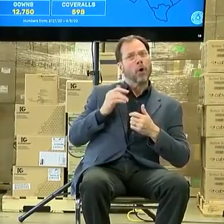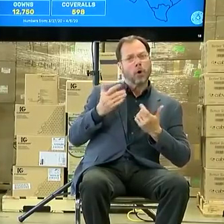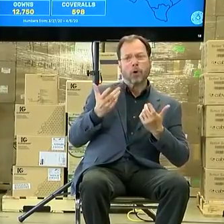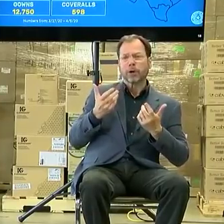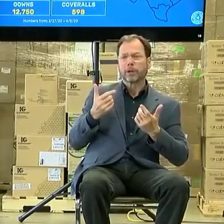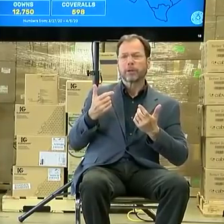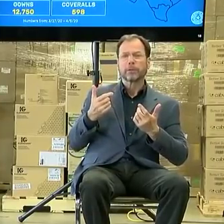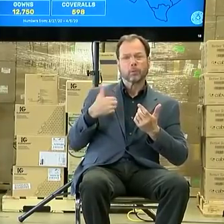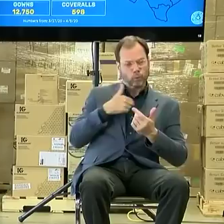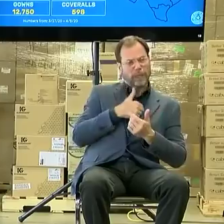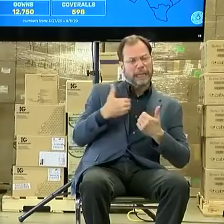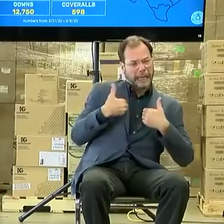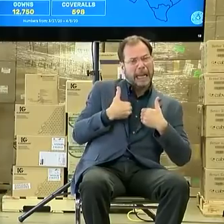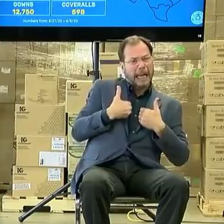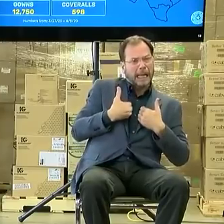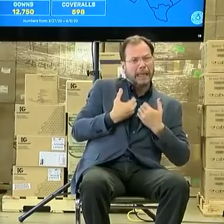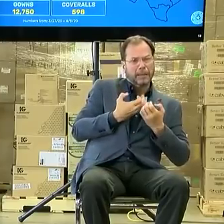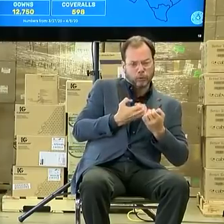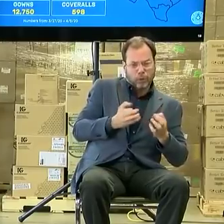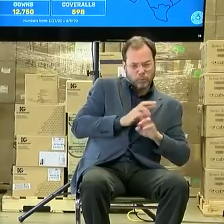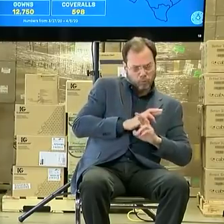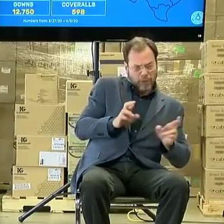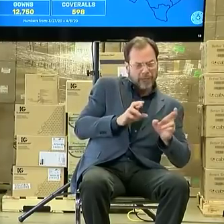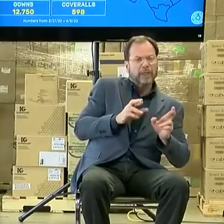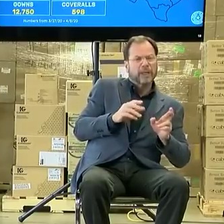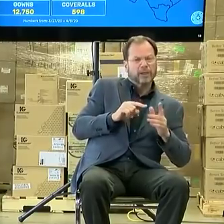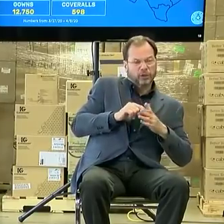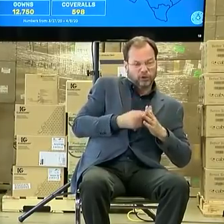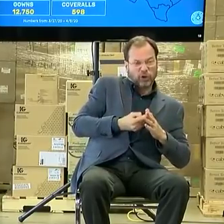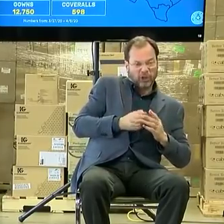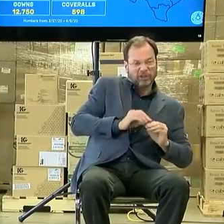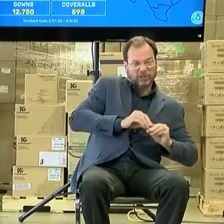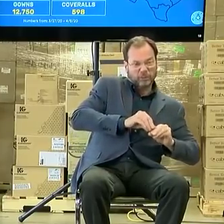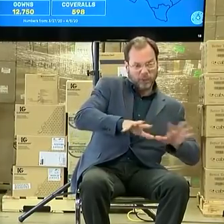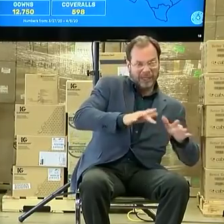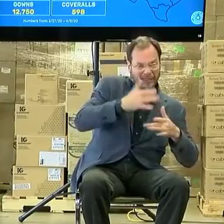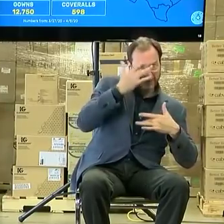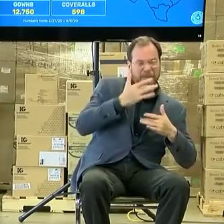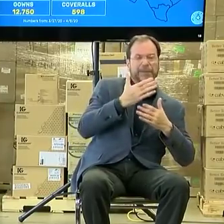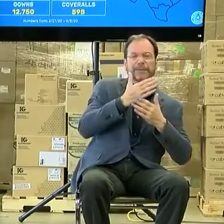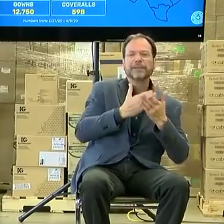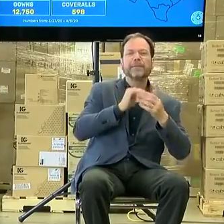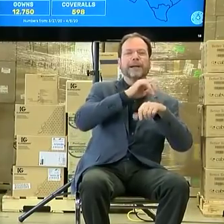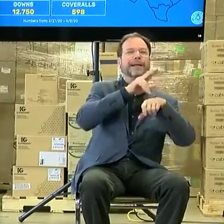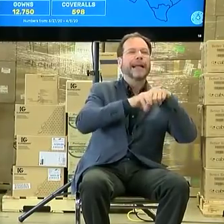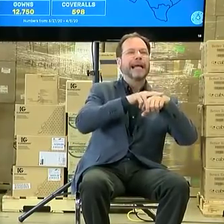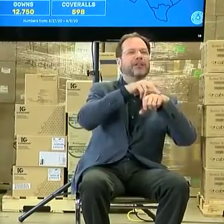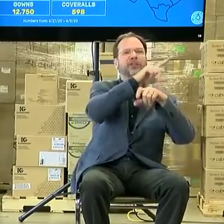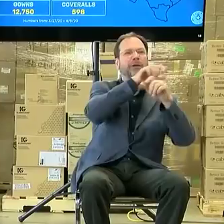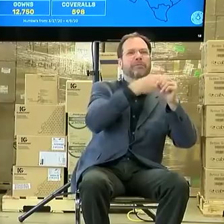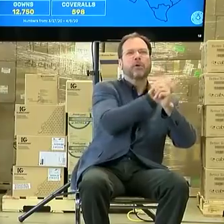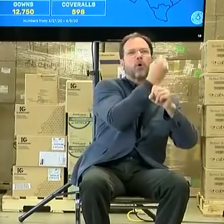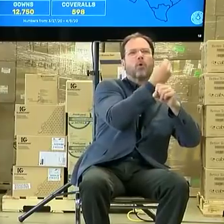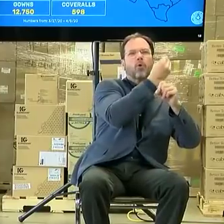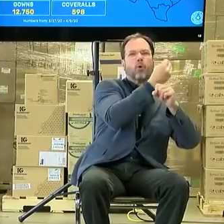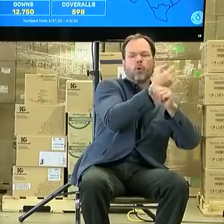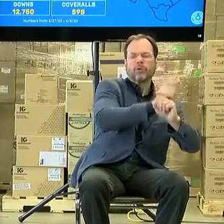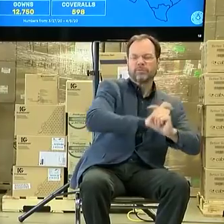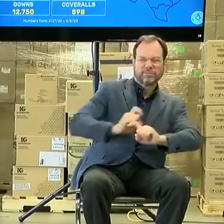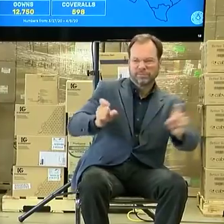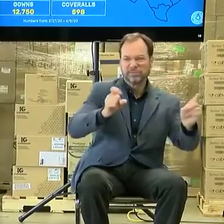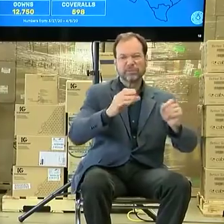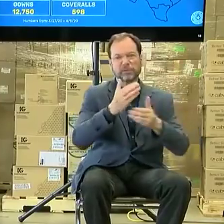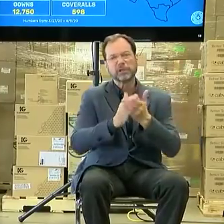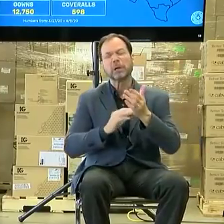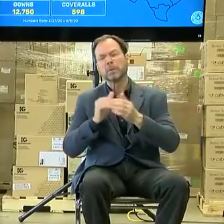that pre-existed the onset of COVID-19. Some of it was in the national stockpile. Some of it was available in the